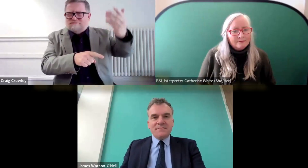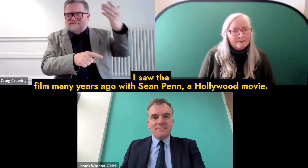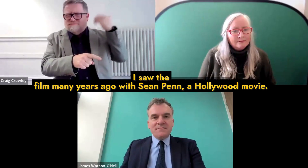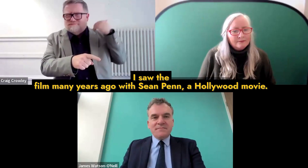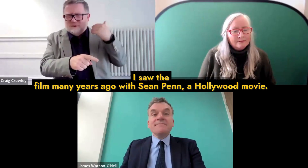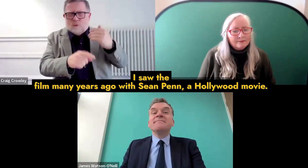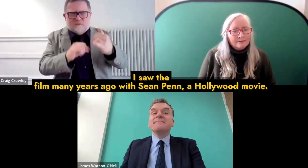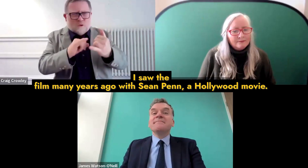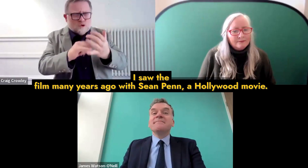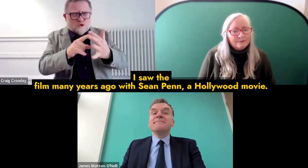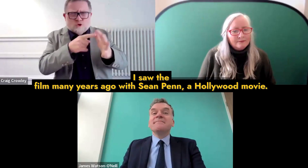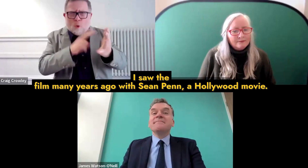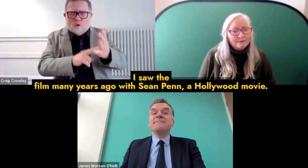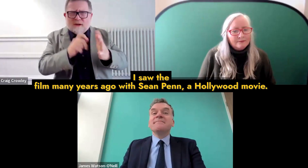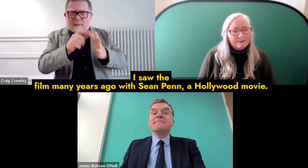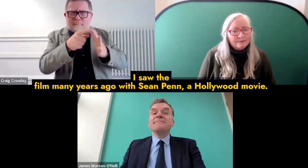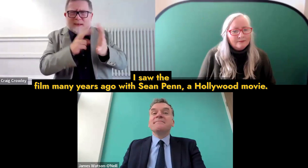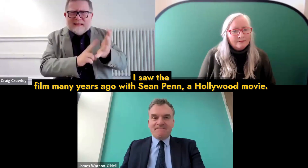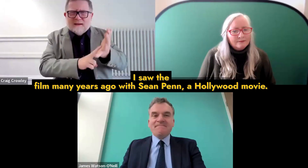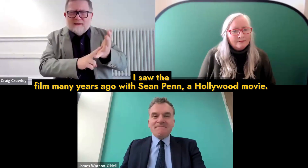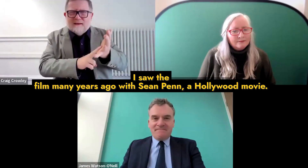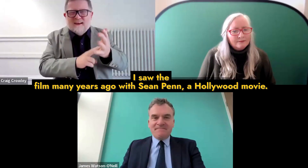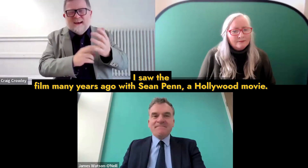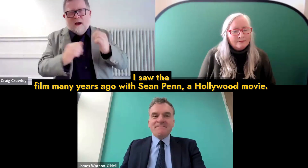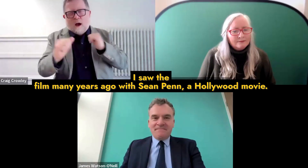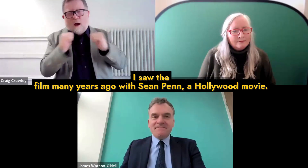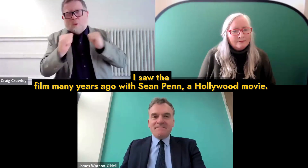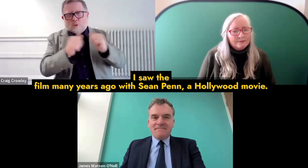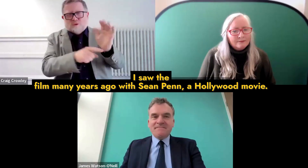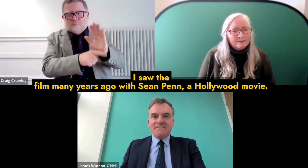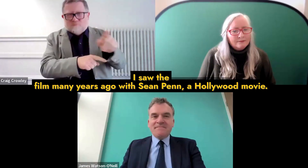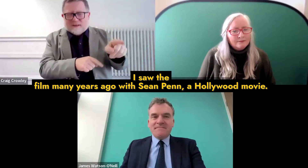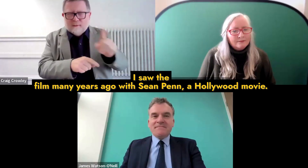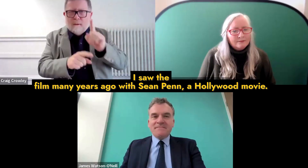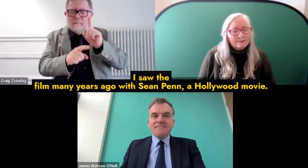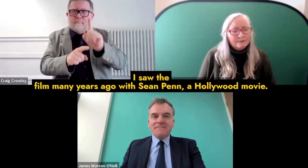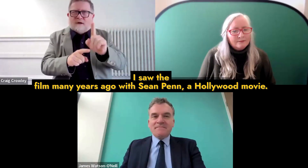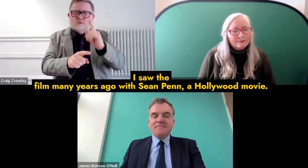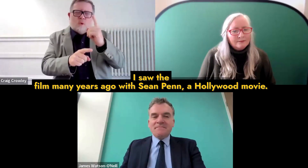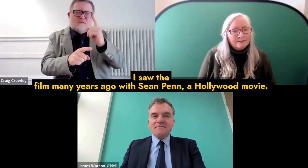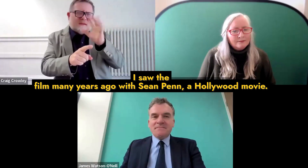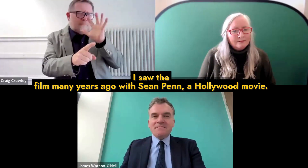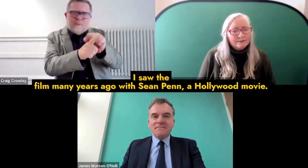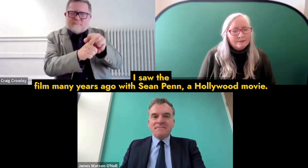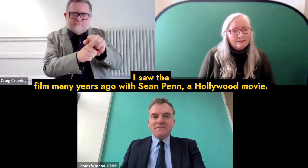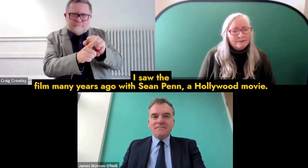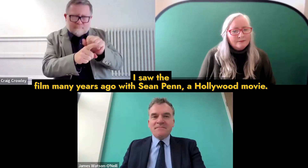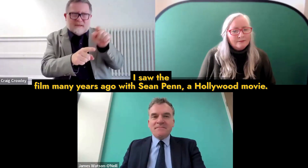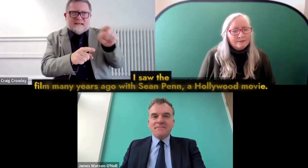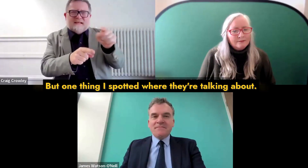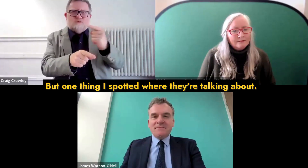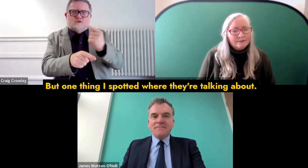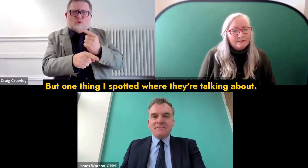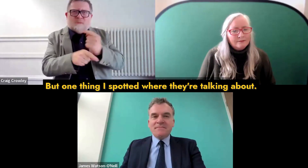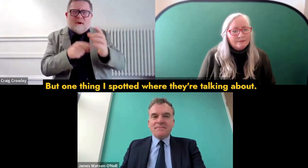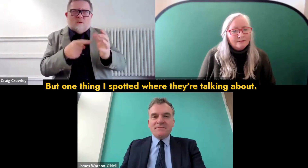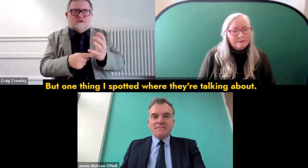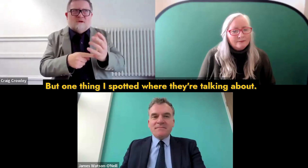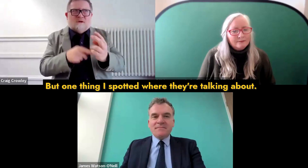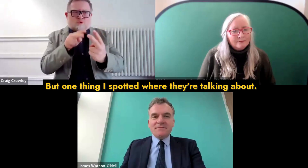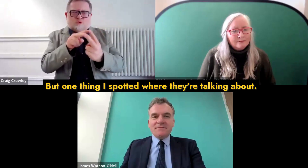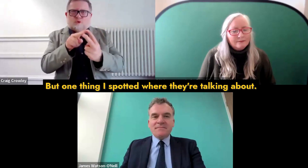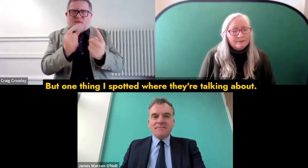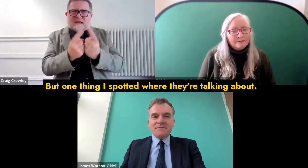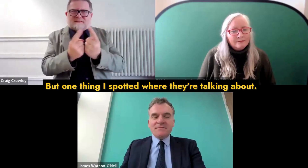Um, I saw the film many years ago with Sean Penn, a Hollywood movie. But one